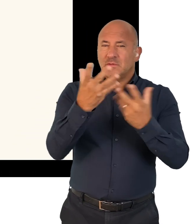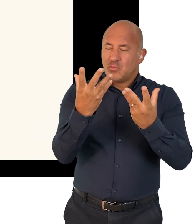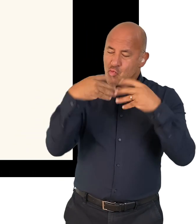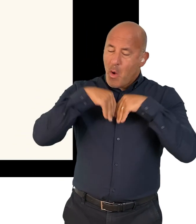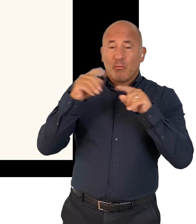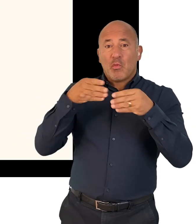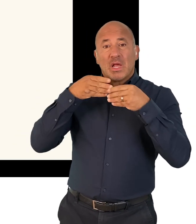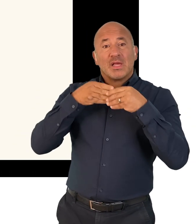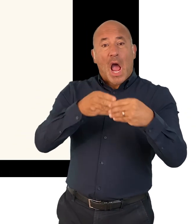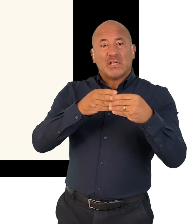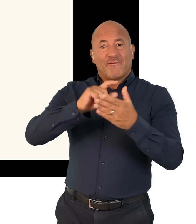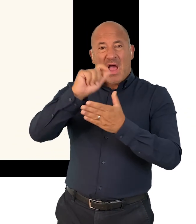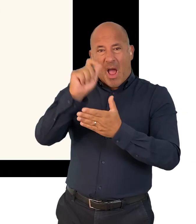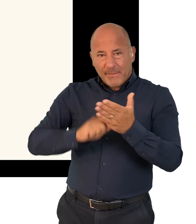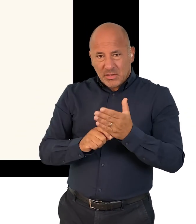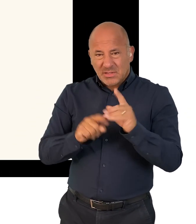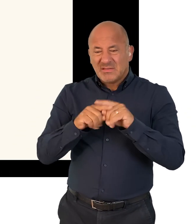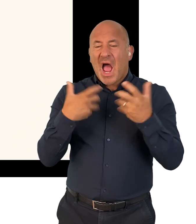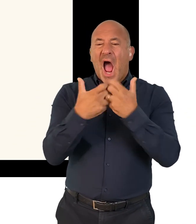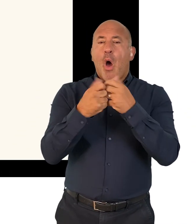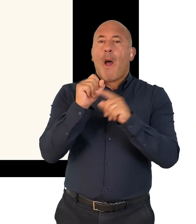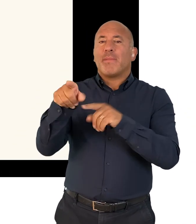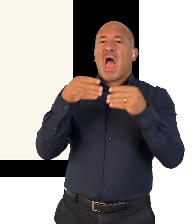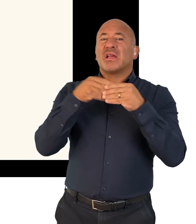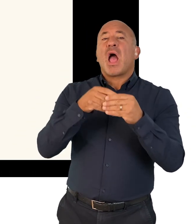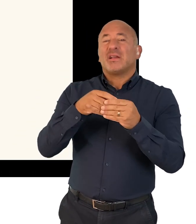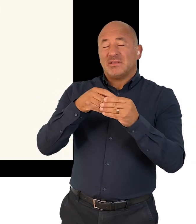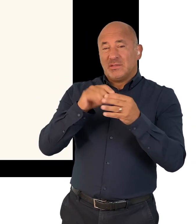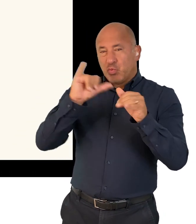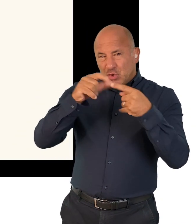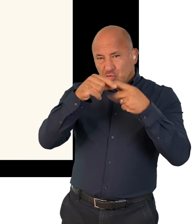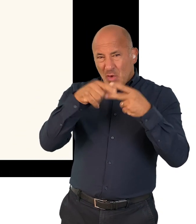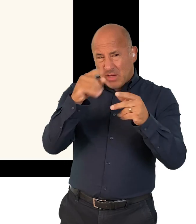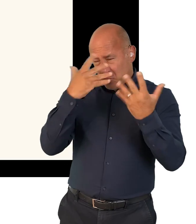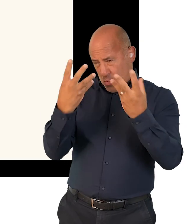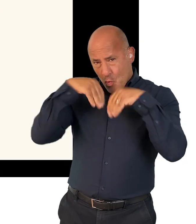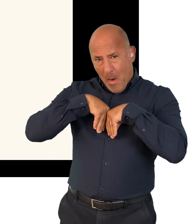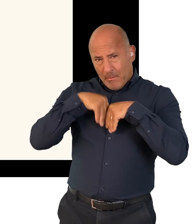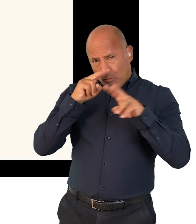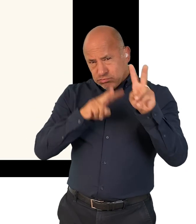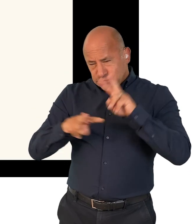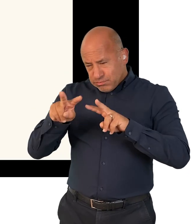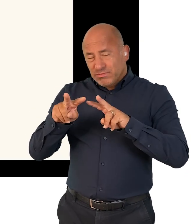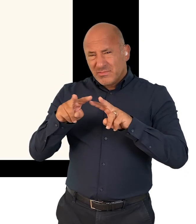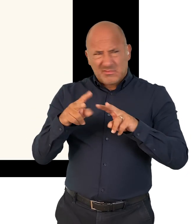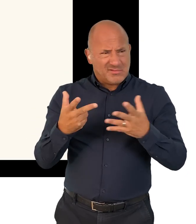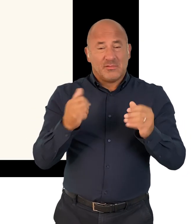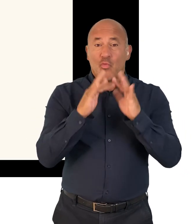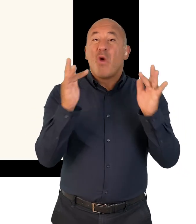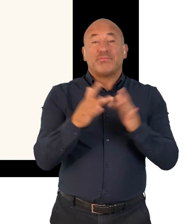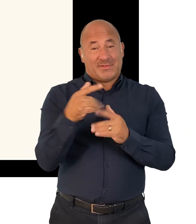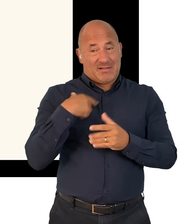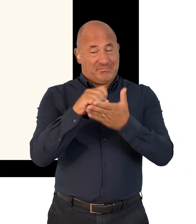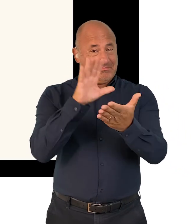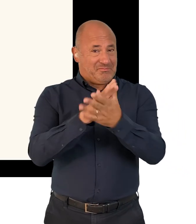is important that you read both the guidance for applicants and the how to apply guide for the relevant strand before applying, which are available